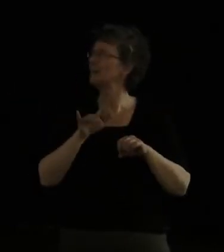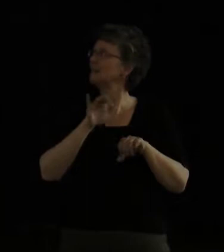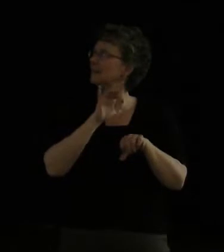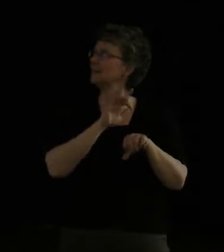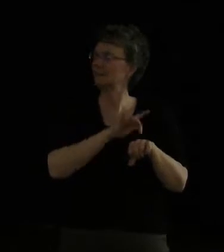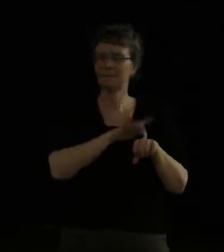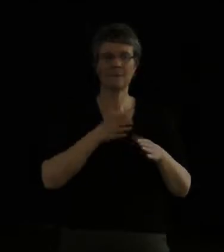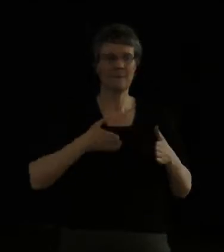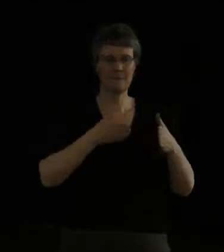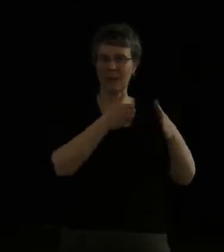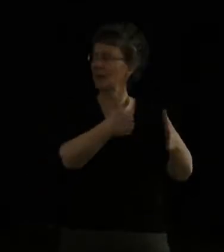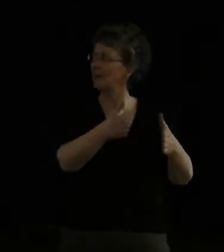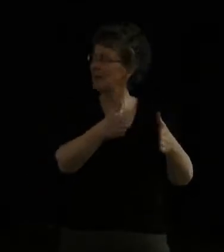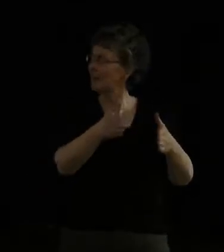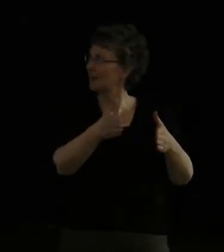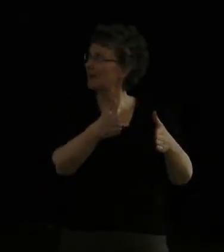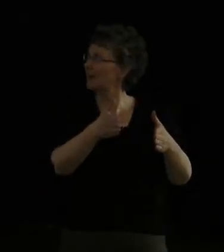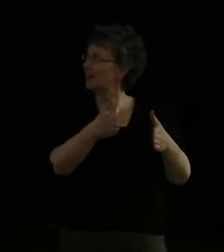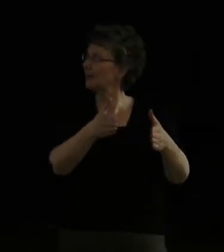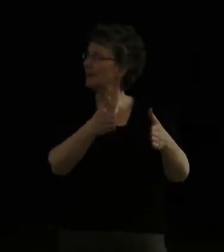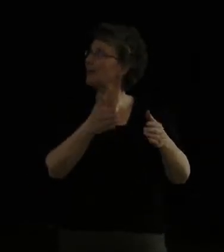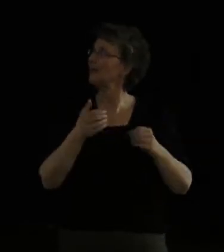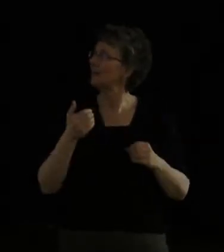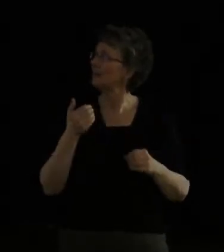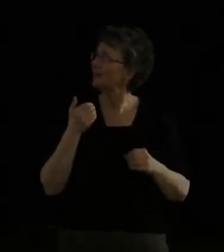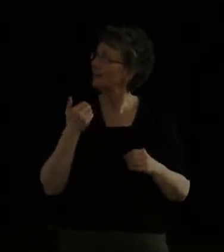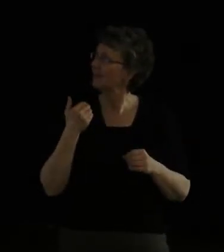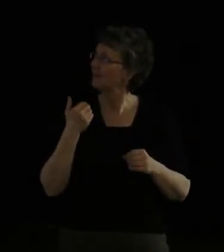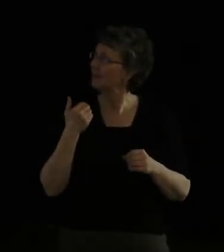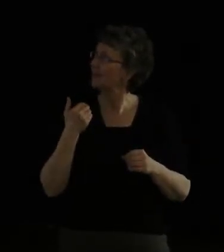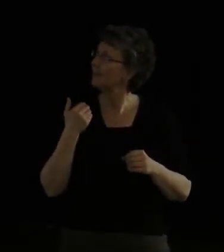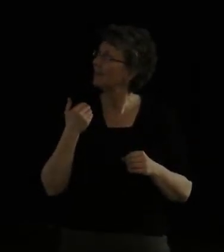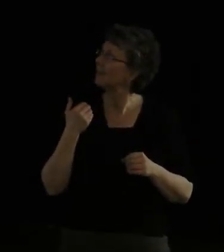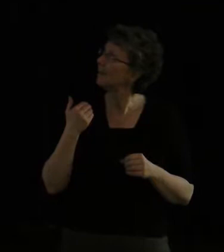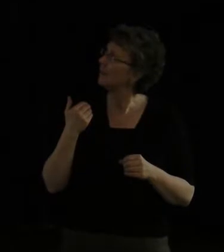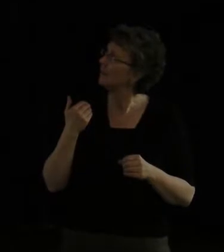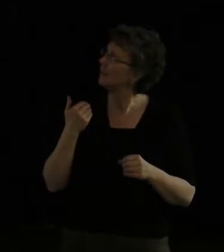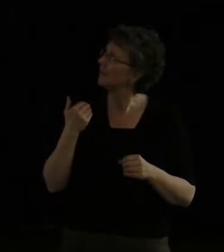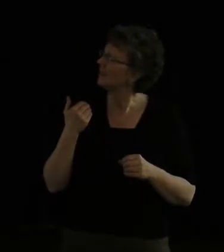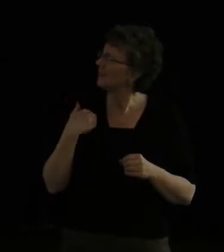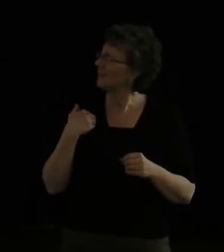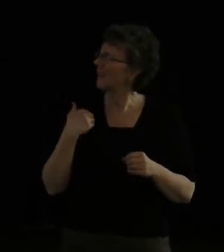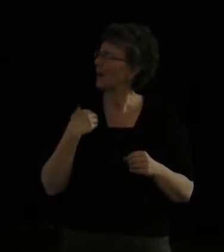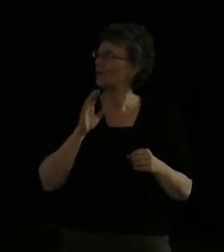domes. So those are the squares that you see. And that tells you that you need to stop or change direction. But then you can see the